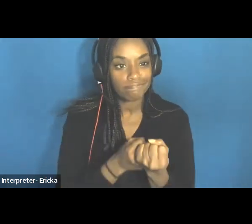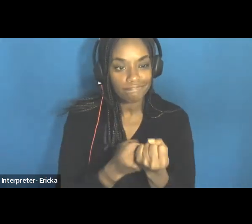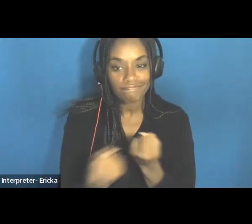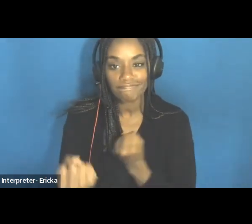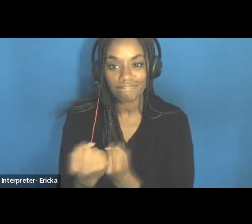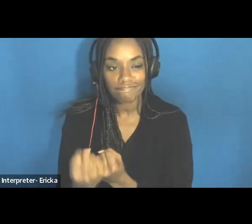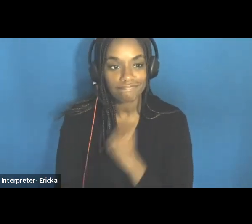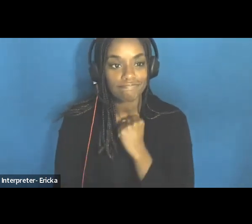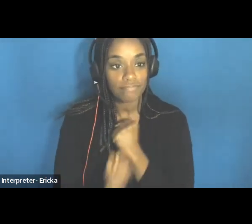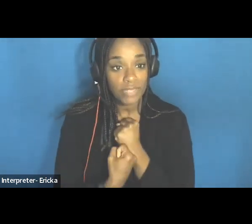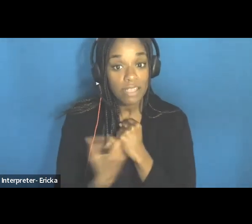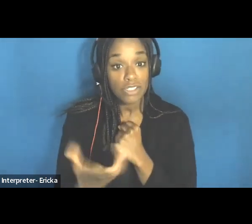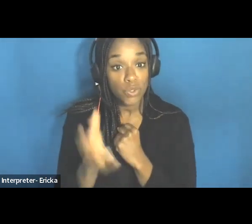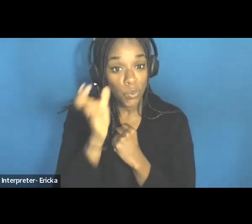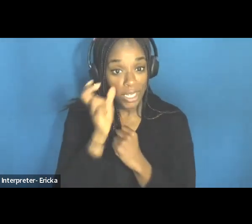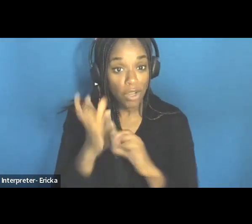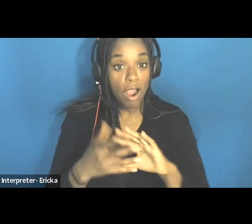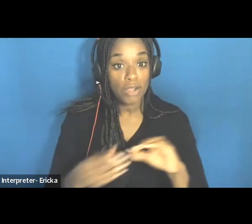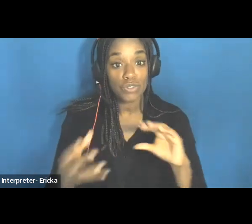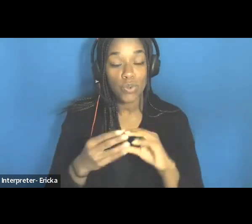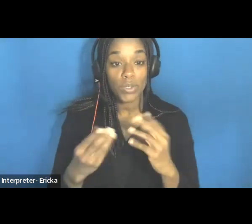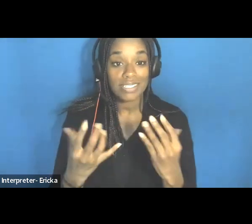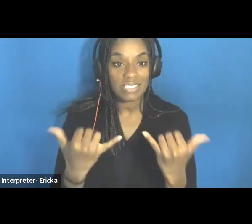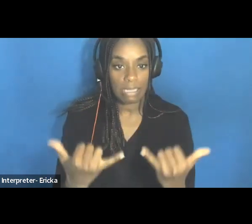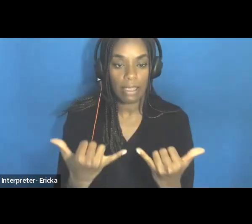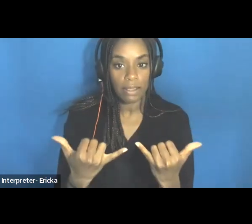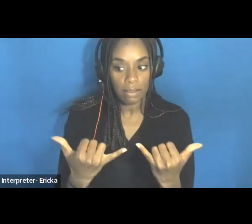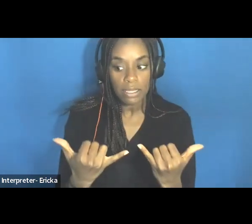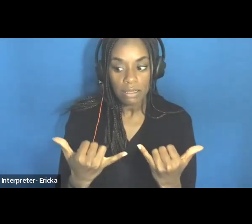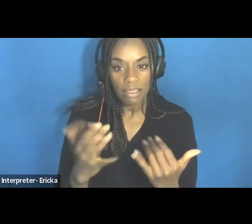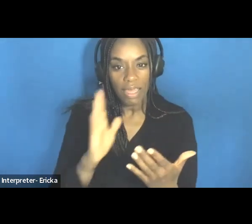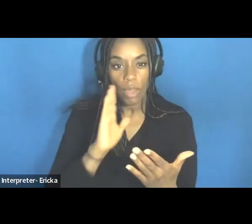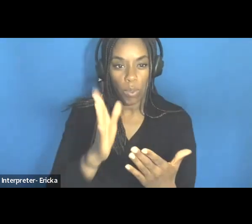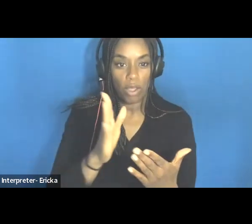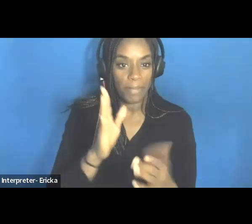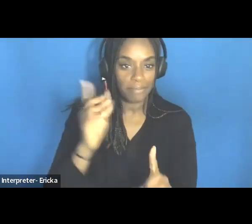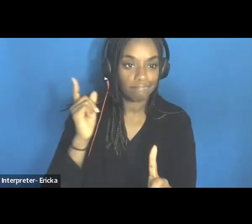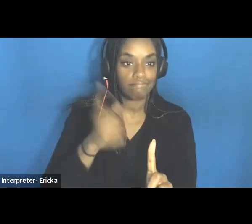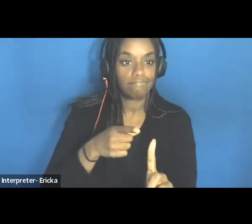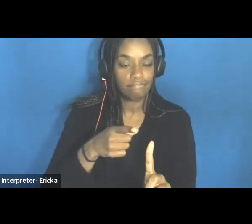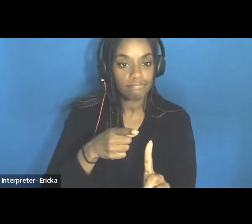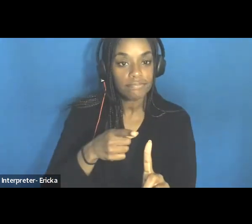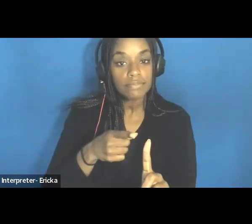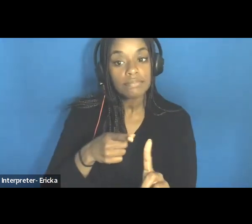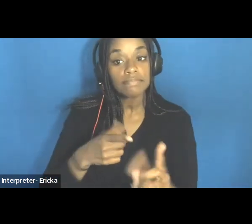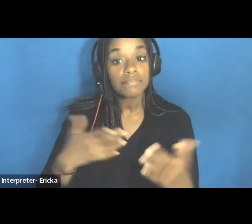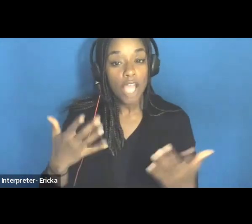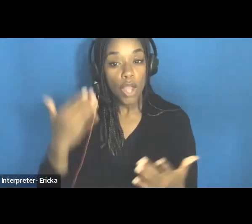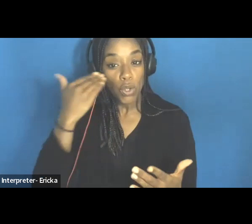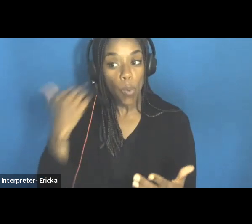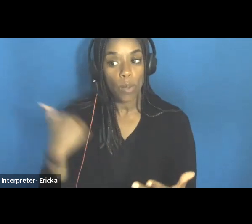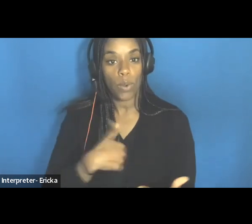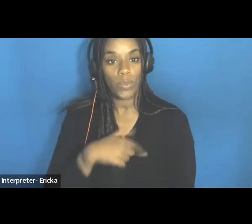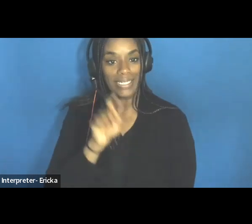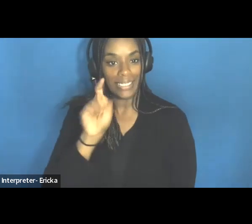us talking about our stories today, that will be the underlying theme of knowing what we need, knowing how to enter